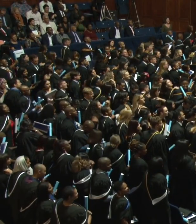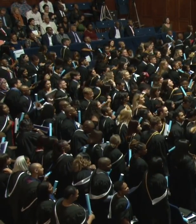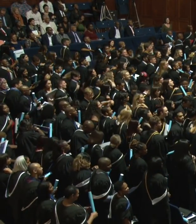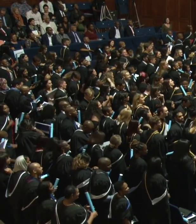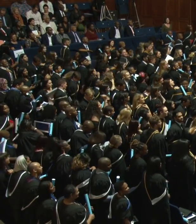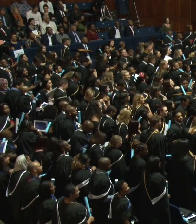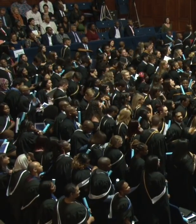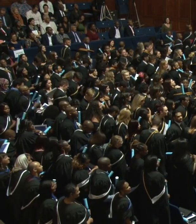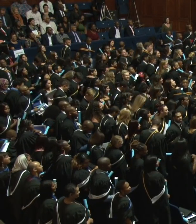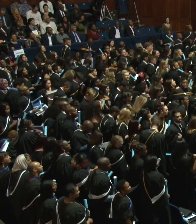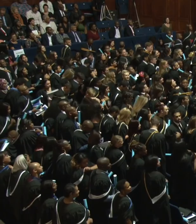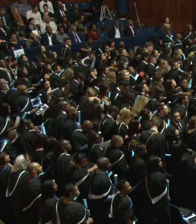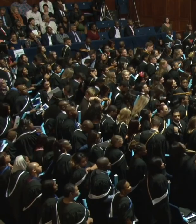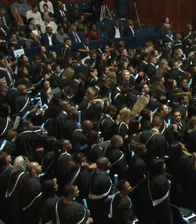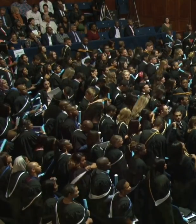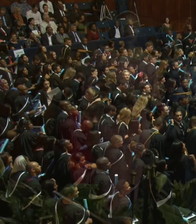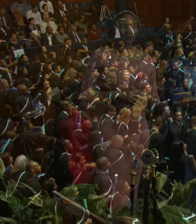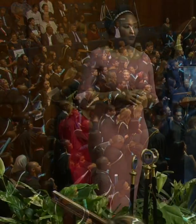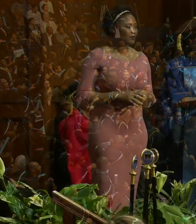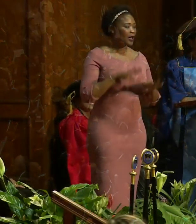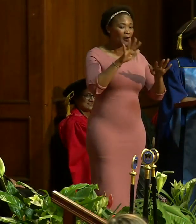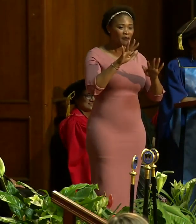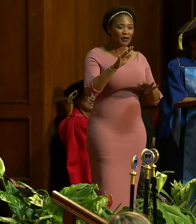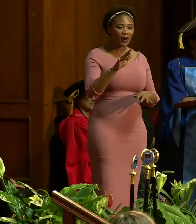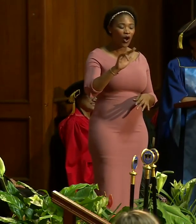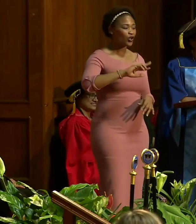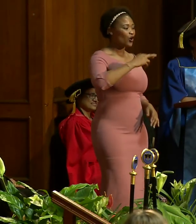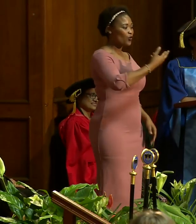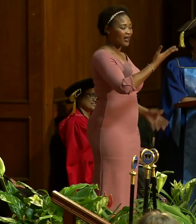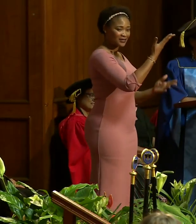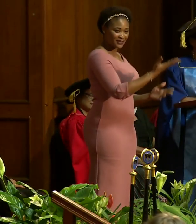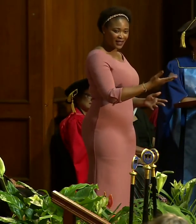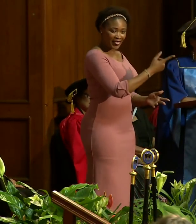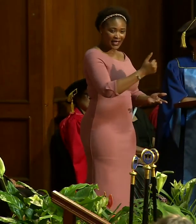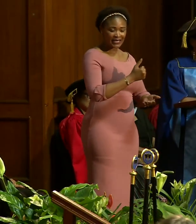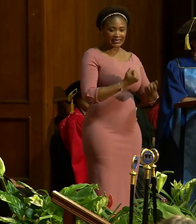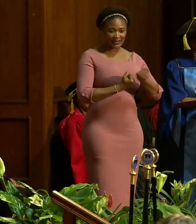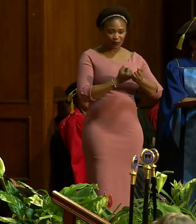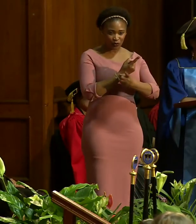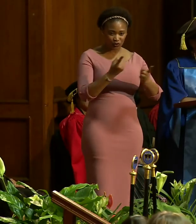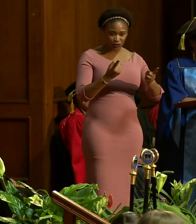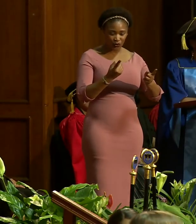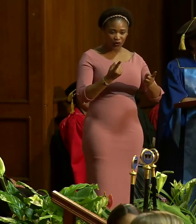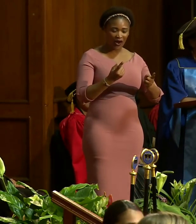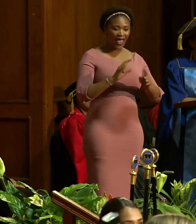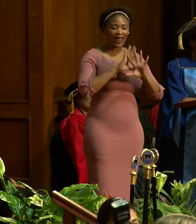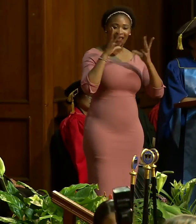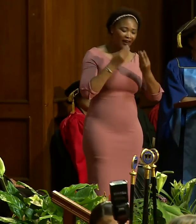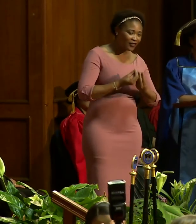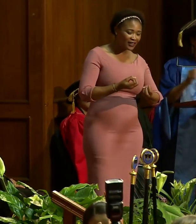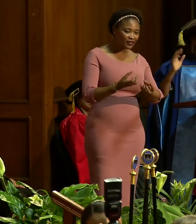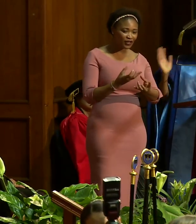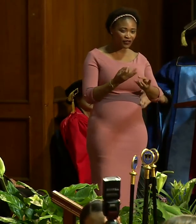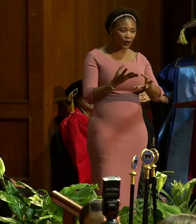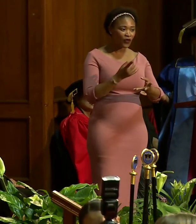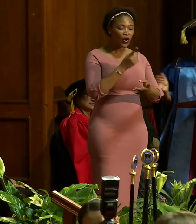Fantastic, wonderful, wonderful. Now, the people on your left, on your right, as much as they supported you and did all the good things, you wouldn't be here